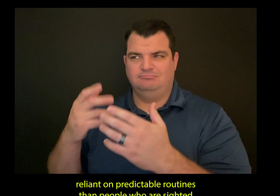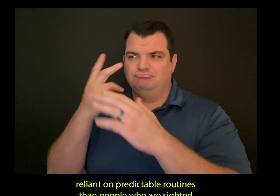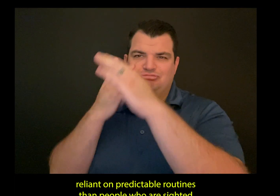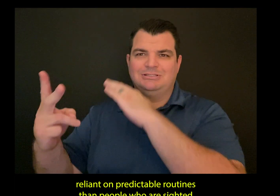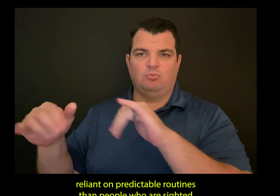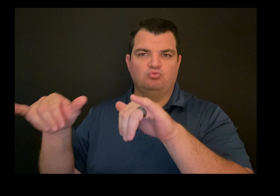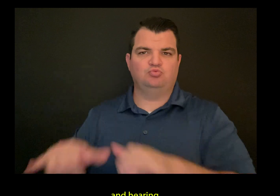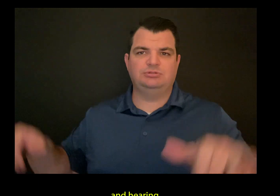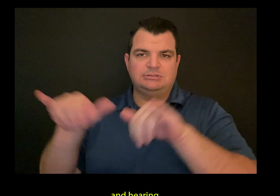who are sighted and hearing.